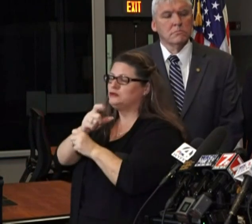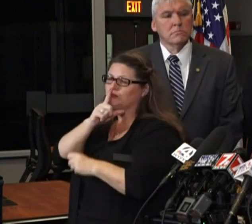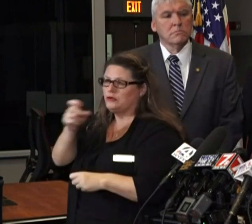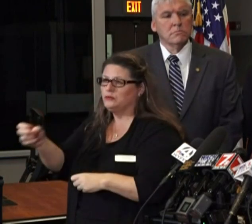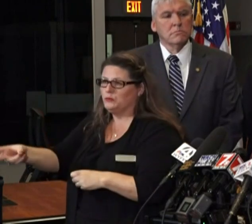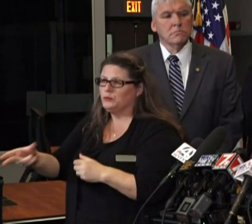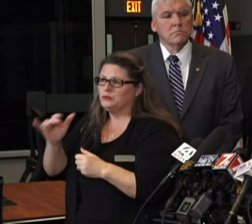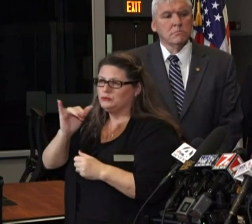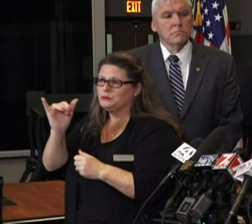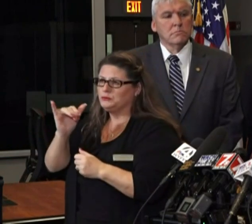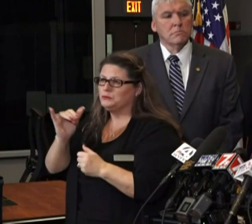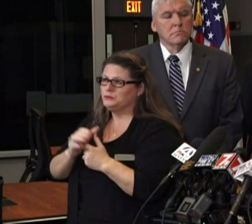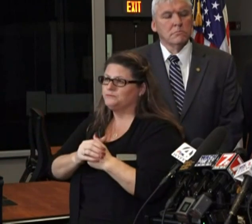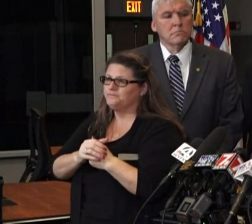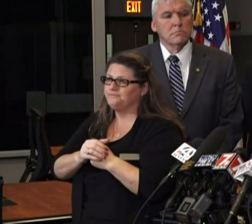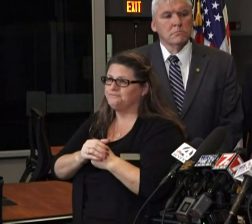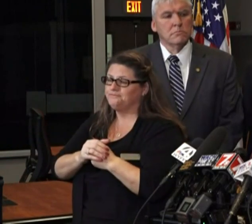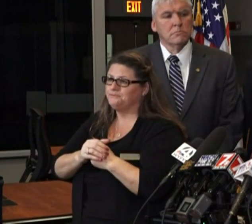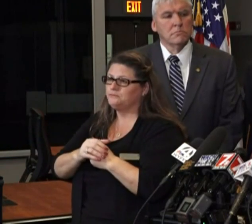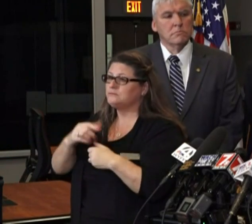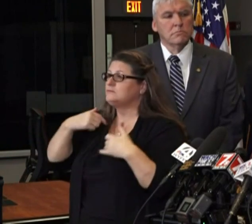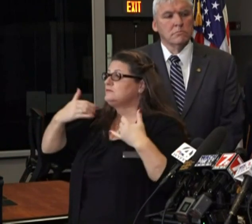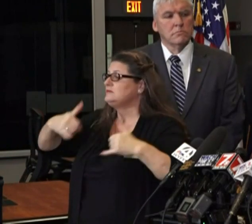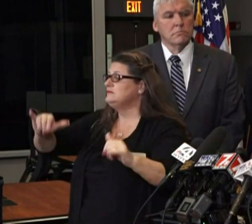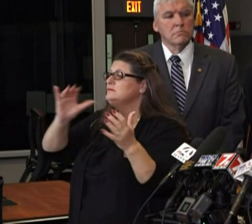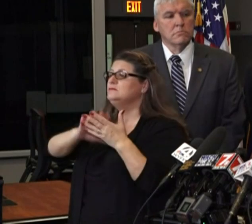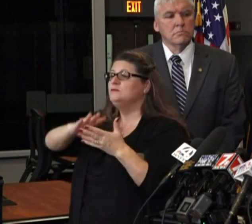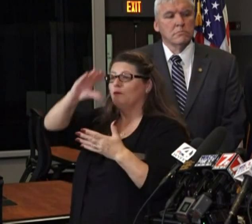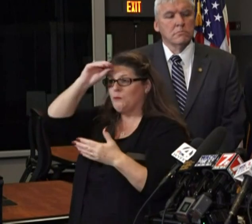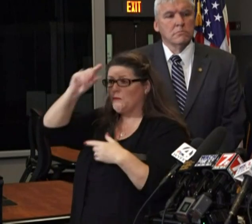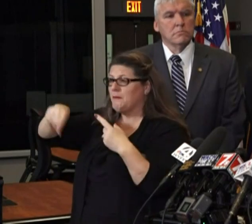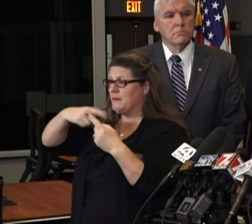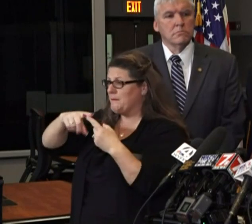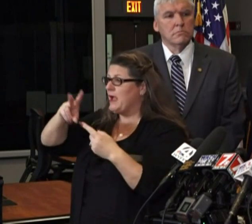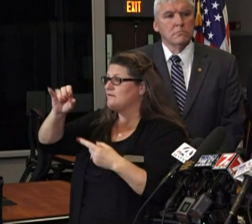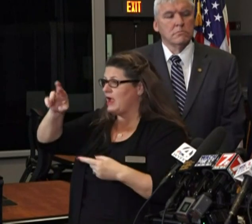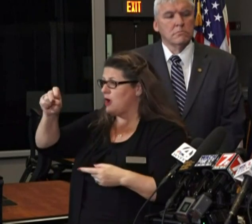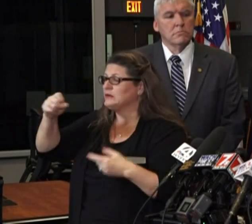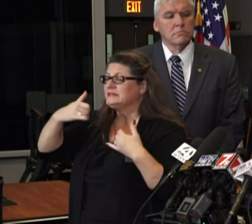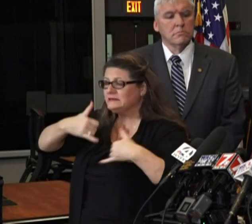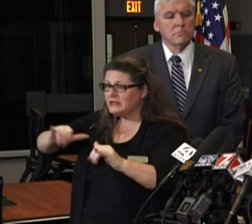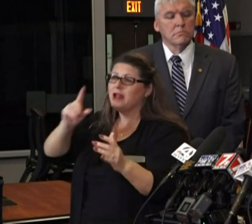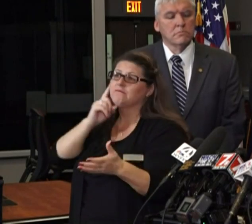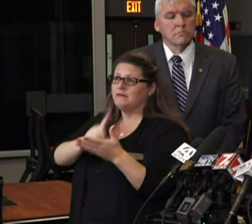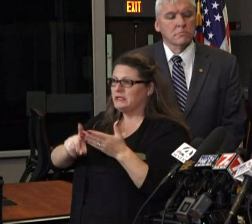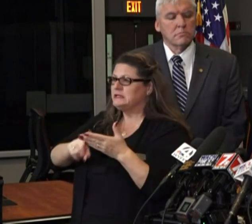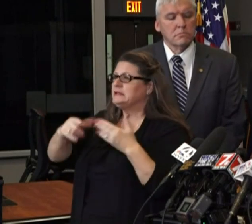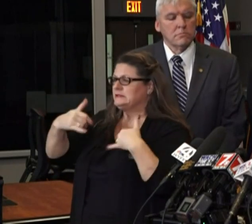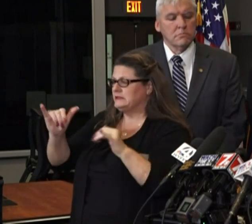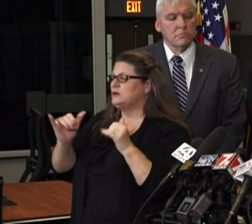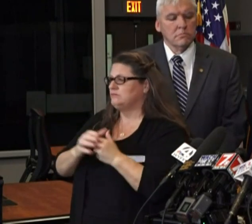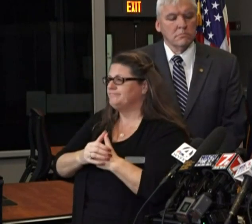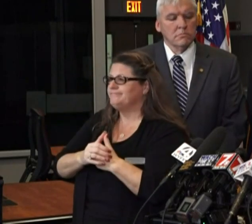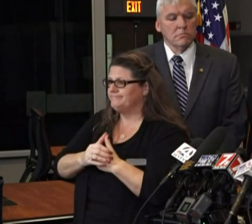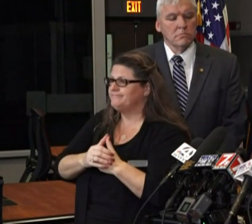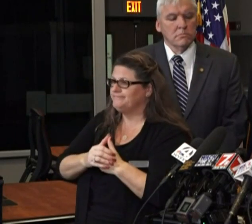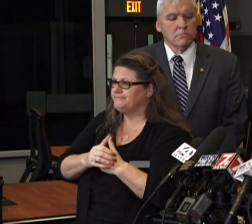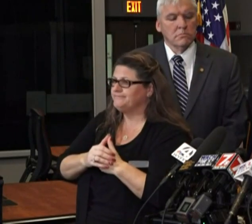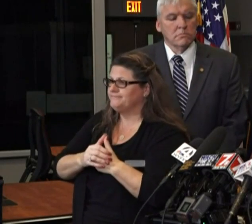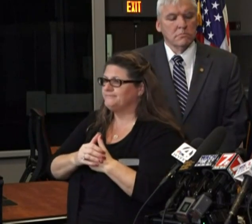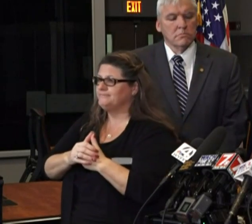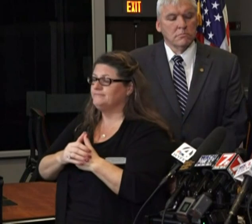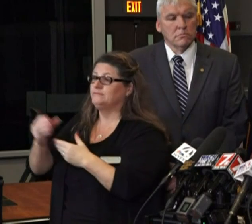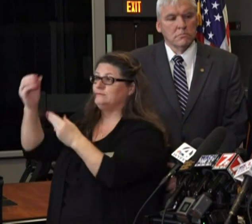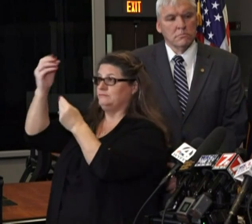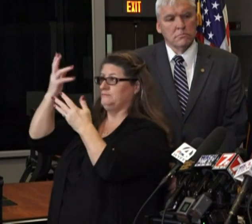that there is a lot of interest, we are still learning about the virus and investigating this situation. As we learn more,